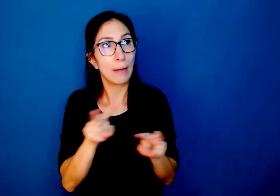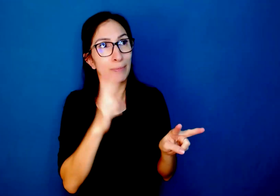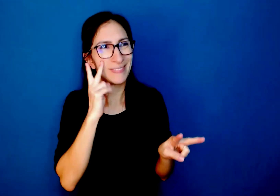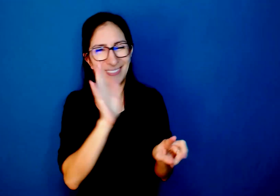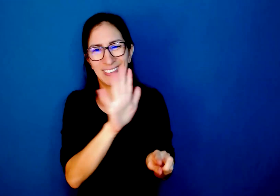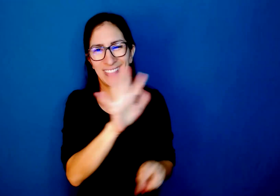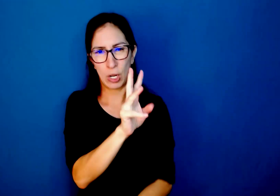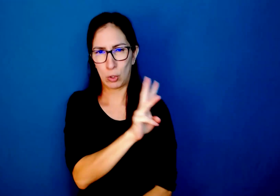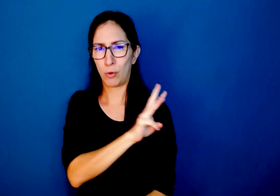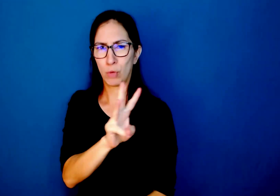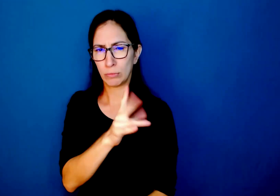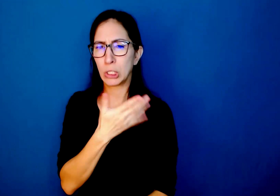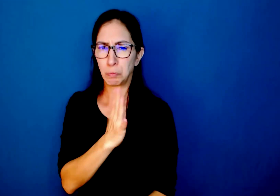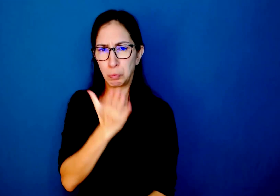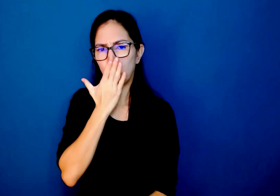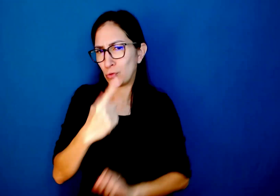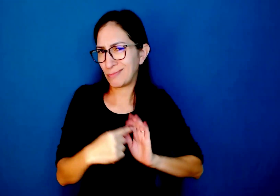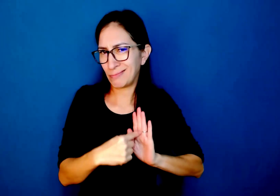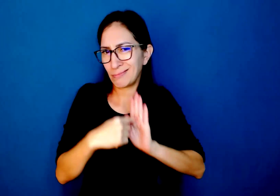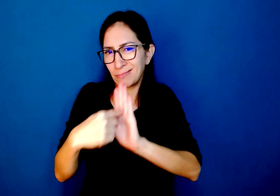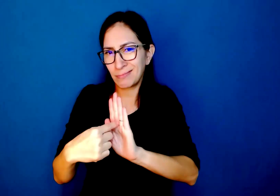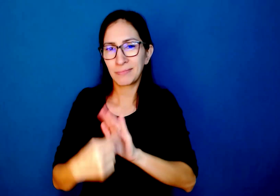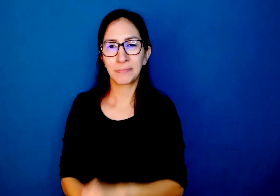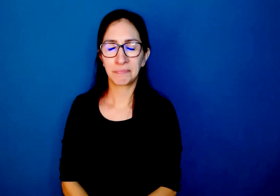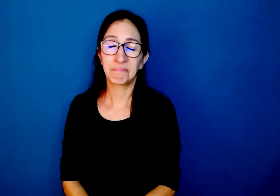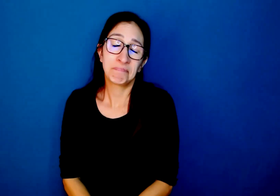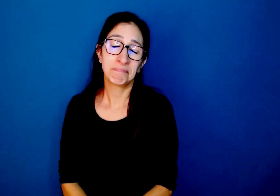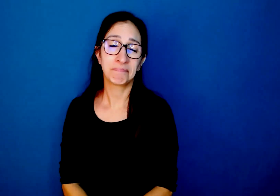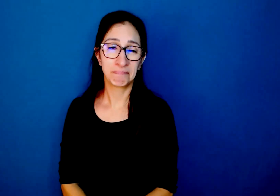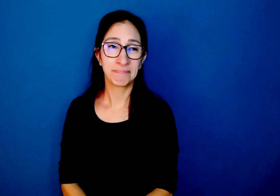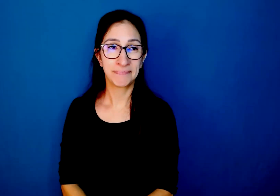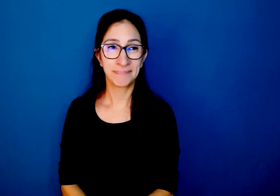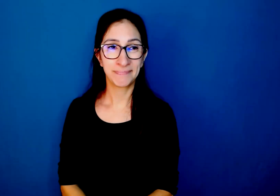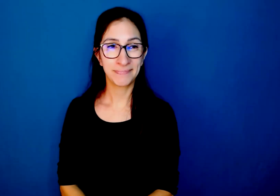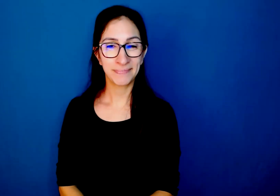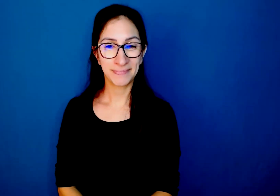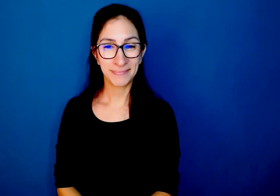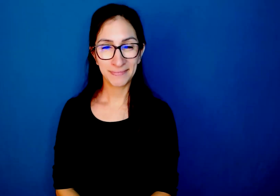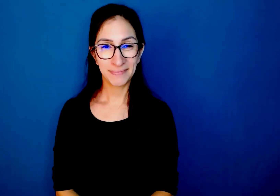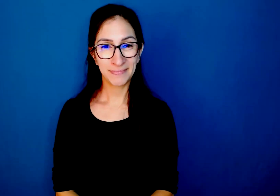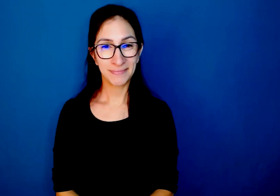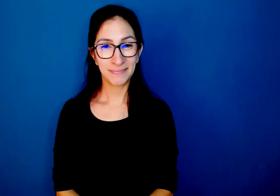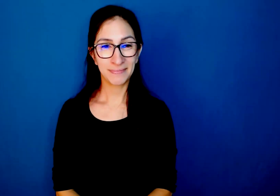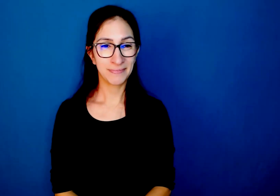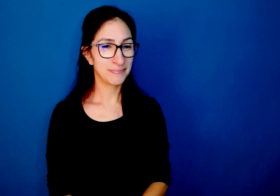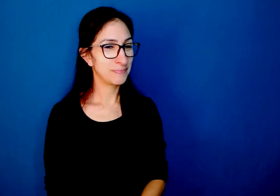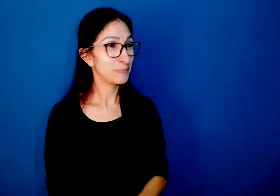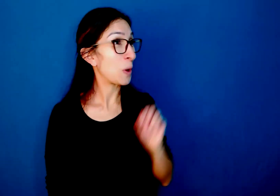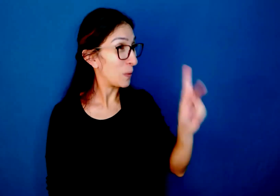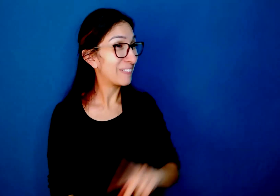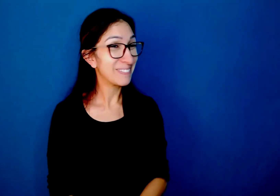them. Um, yeah, that's what I would say to that. Okay,